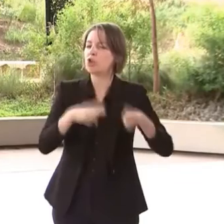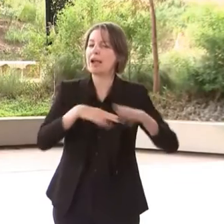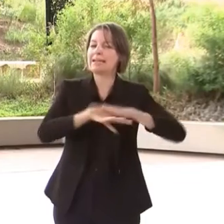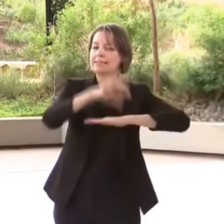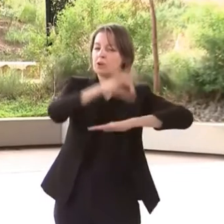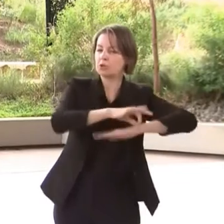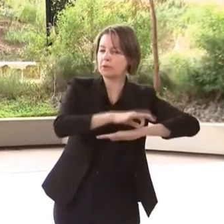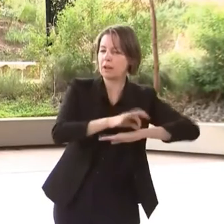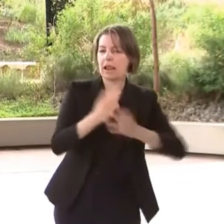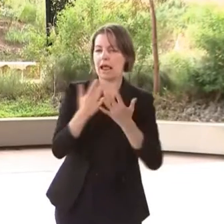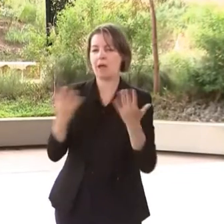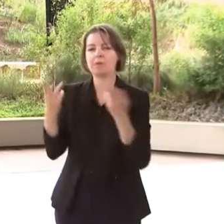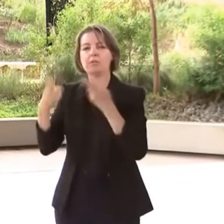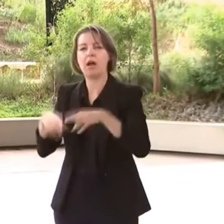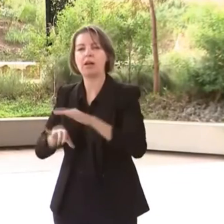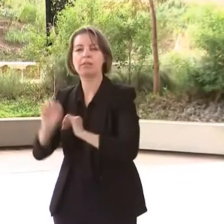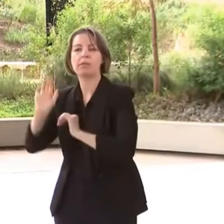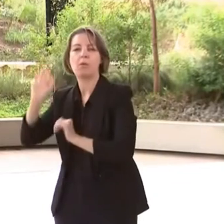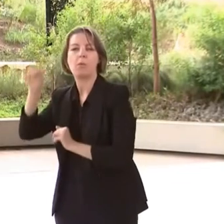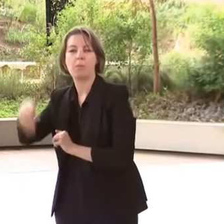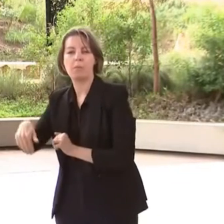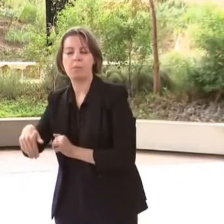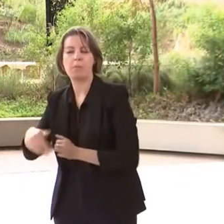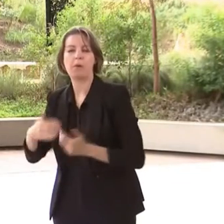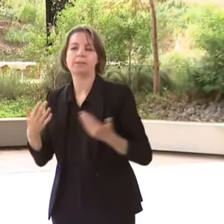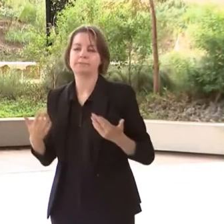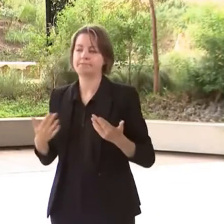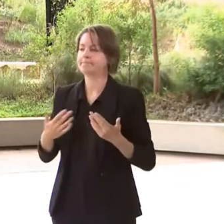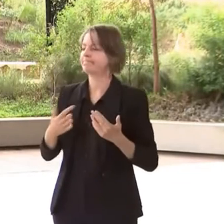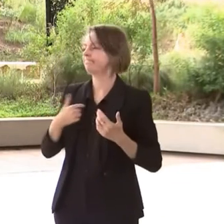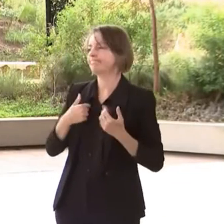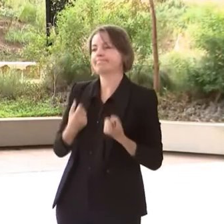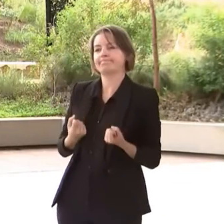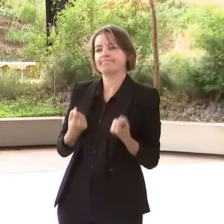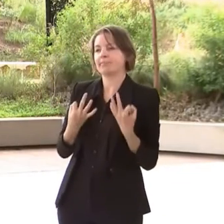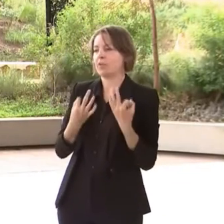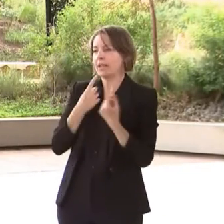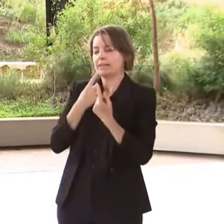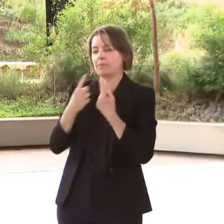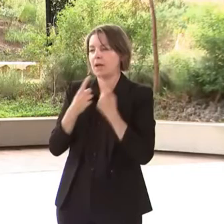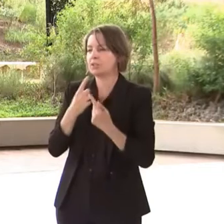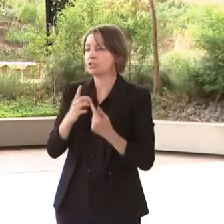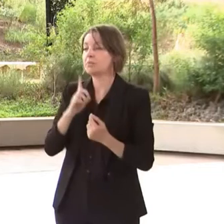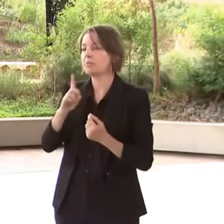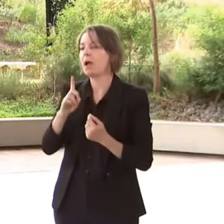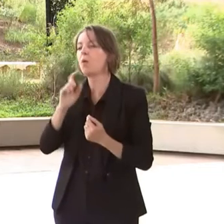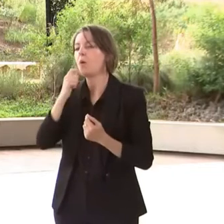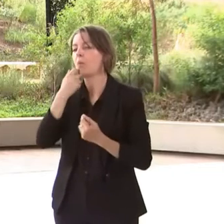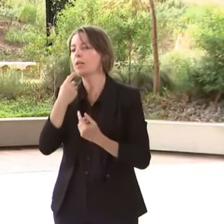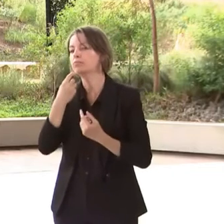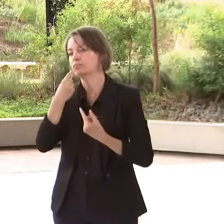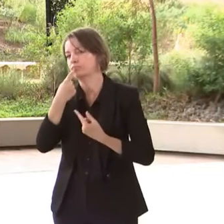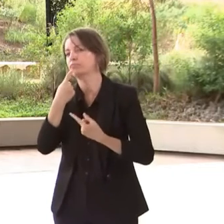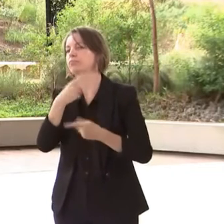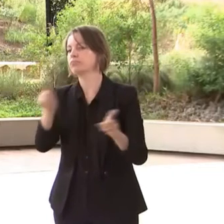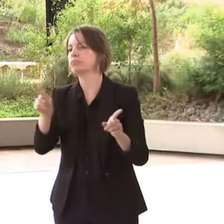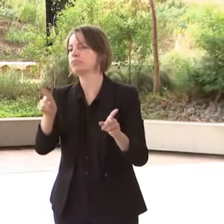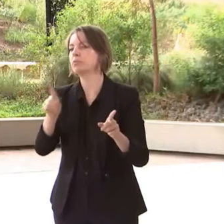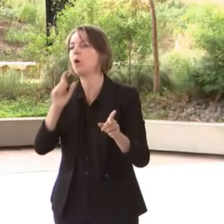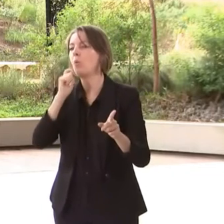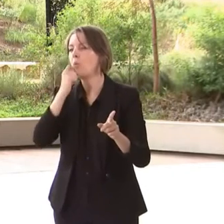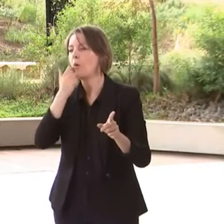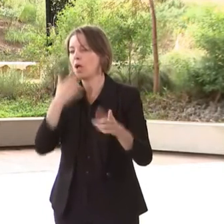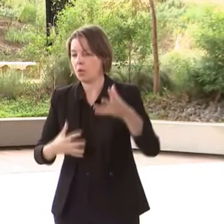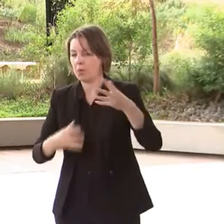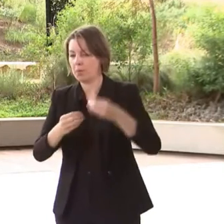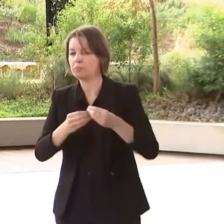Chant? Look, I haven't got that with me, but we will, as I said, we'll release all of that information in that report we're doing every Friday, but I will